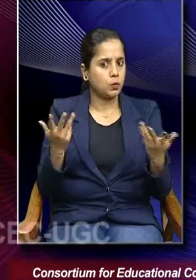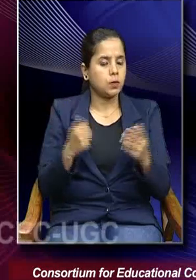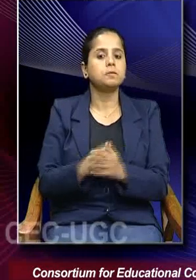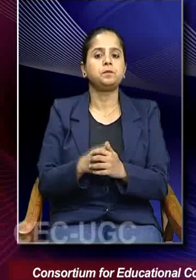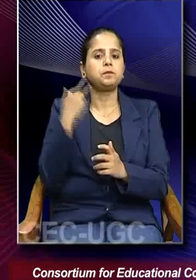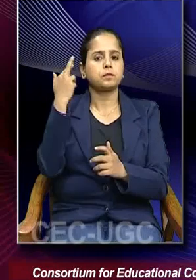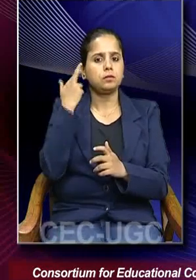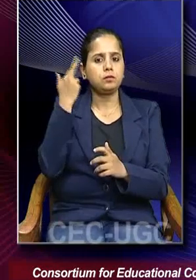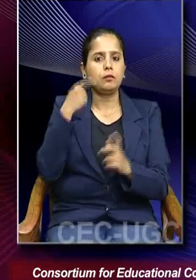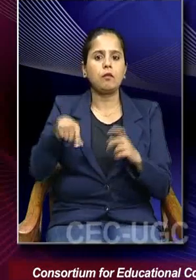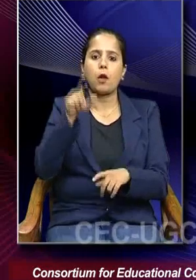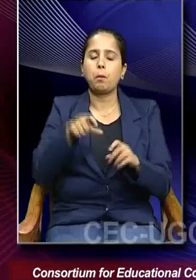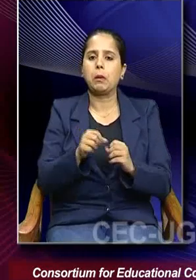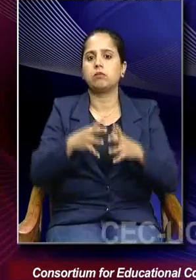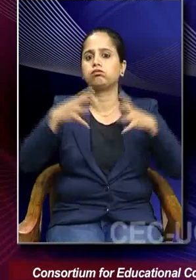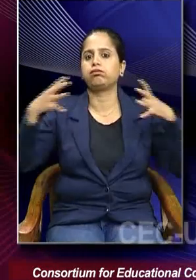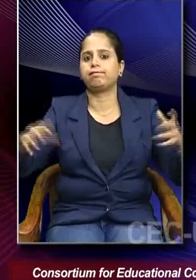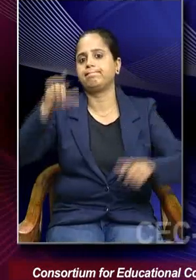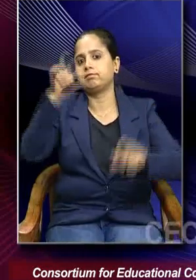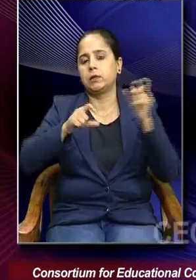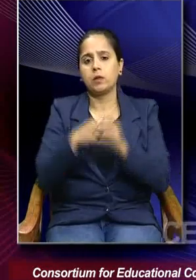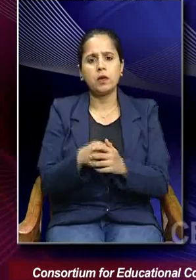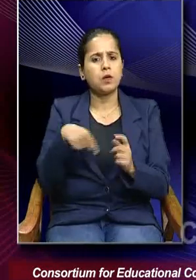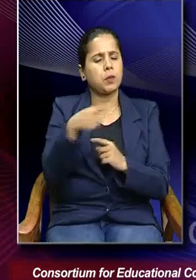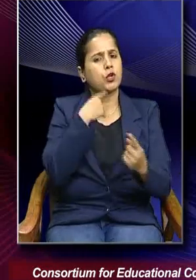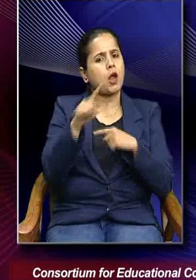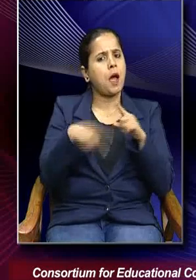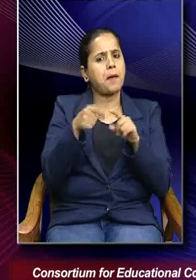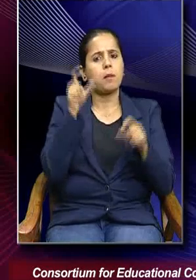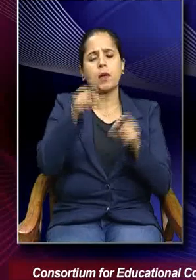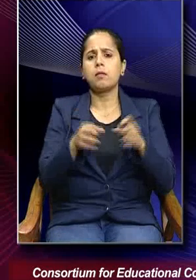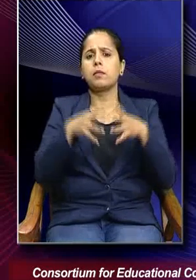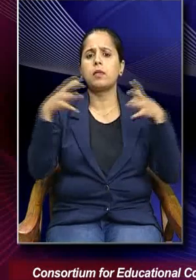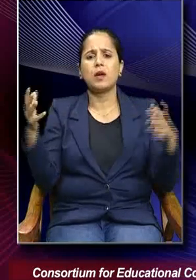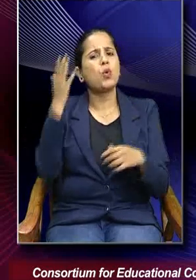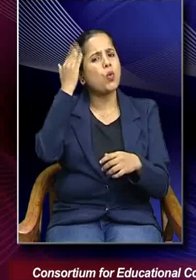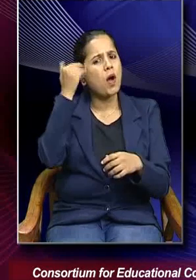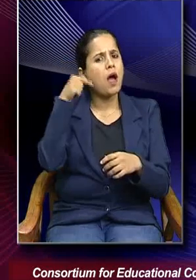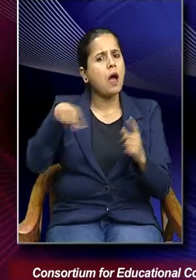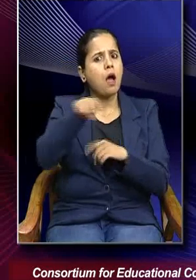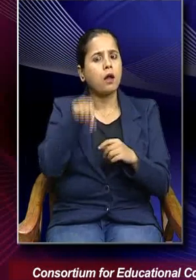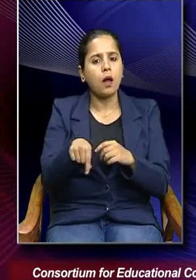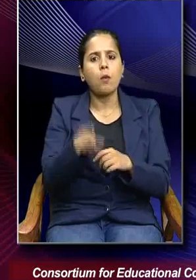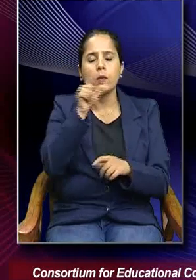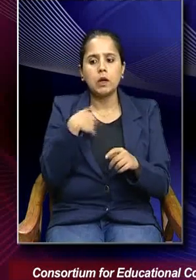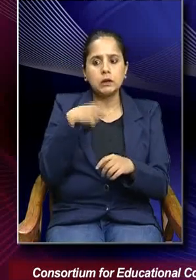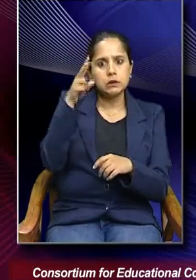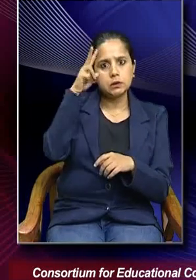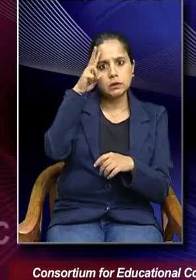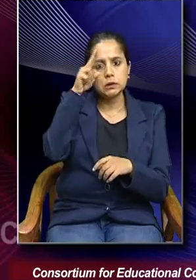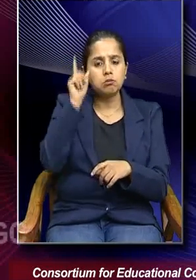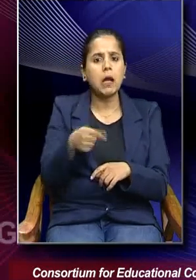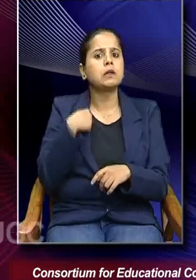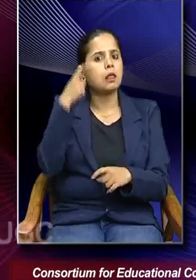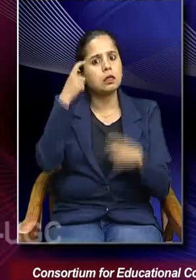reason is overpopulation. So when we talk about population and why it is alarming or why we should be concerned